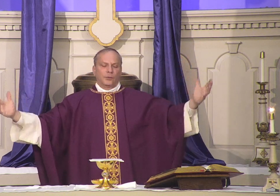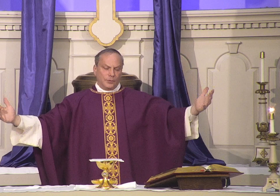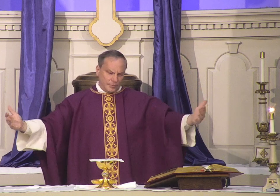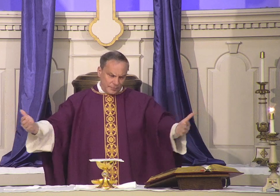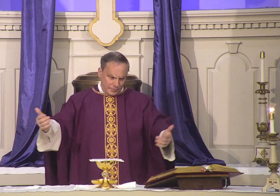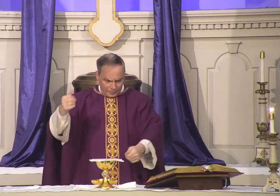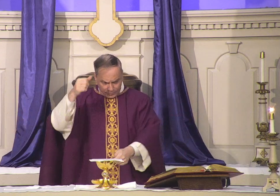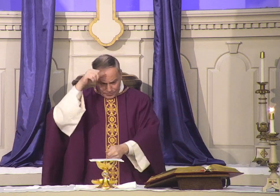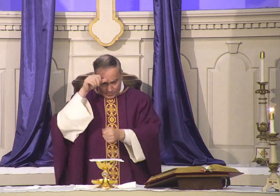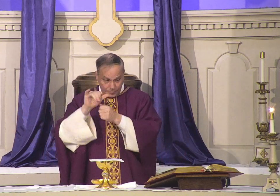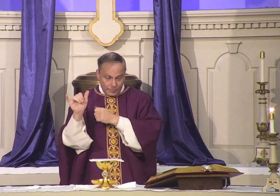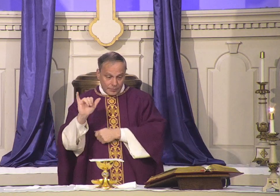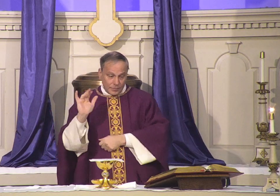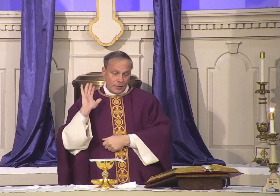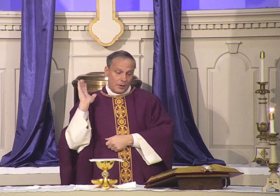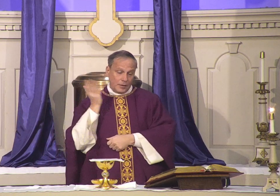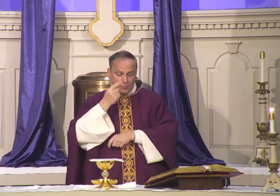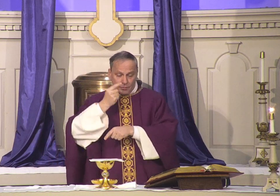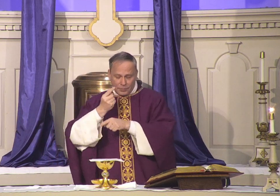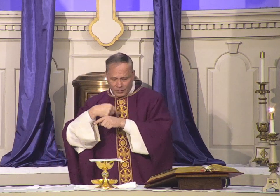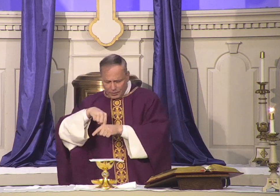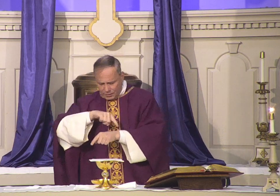and all the clergy.